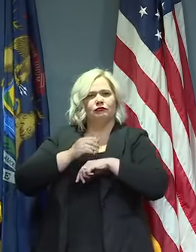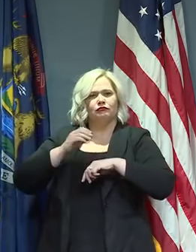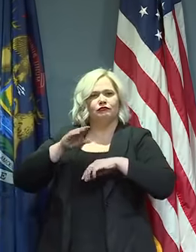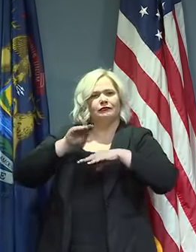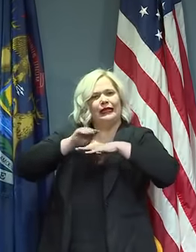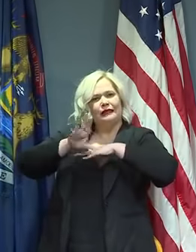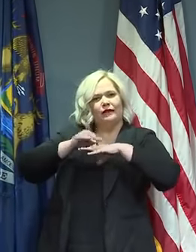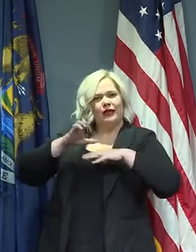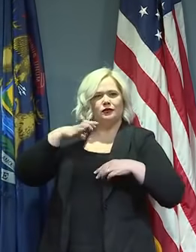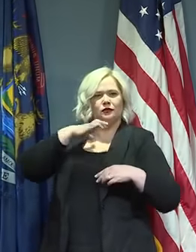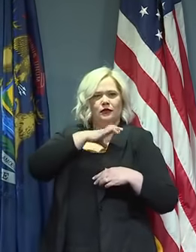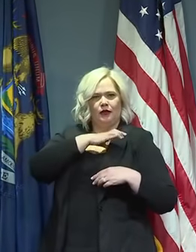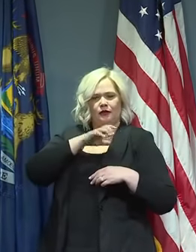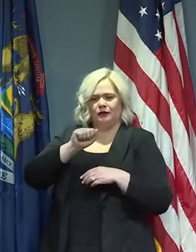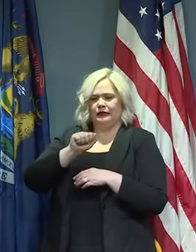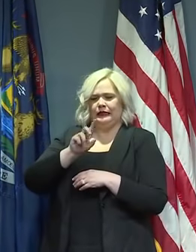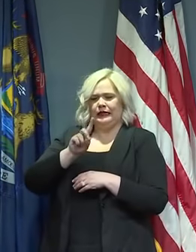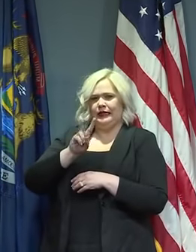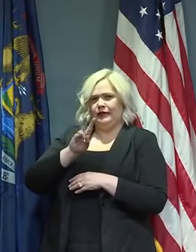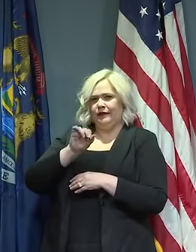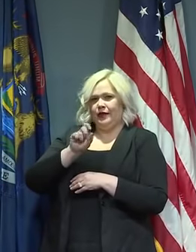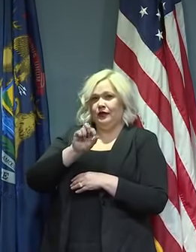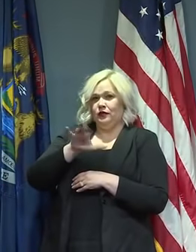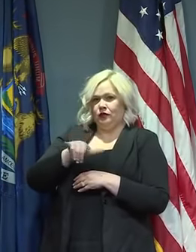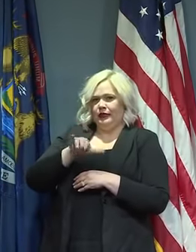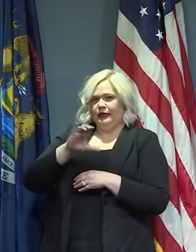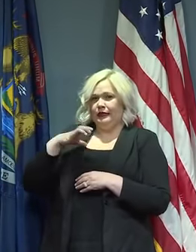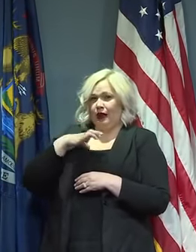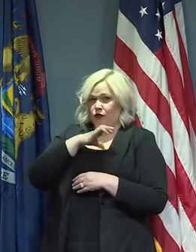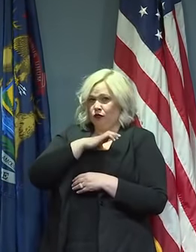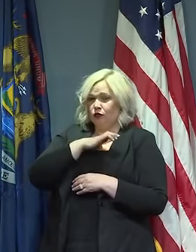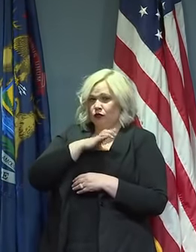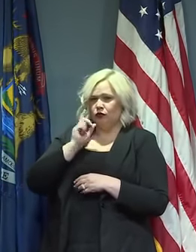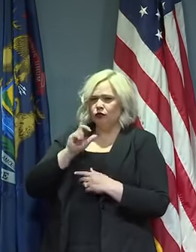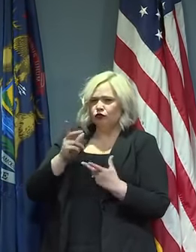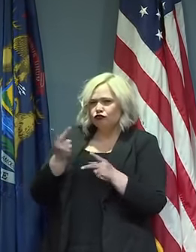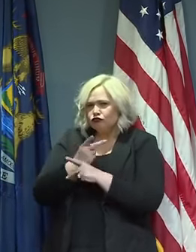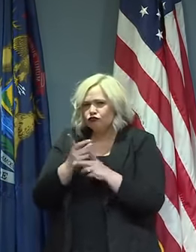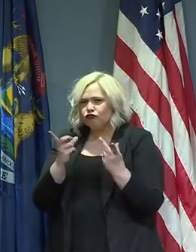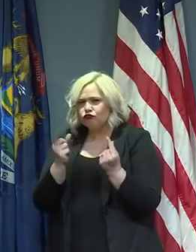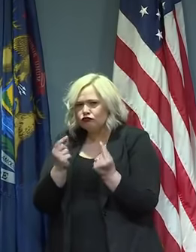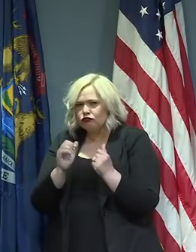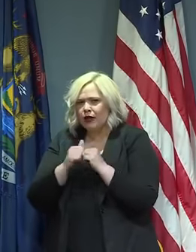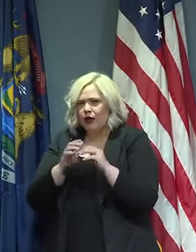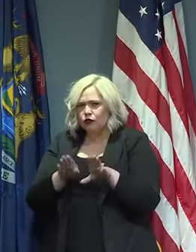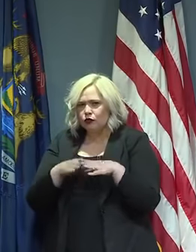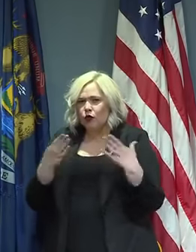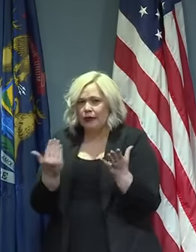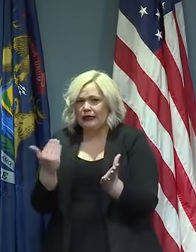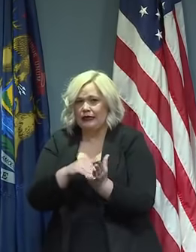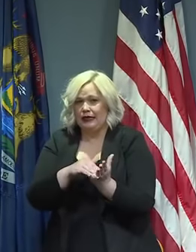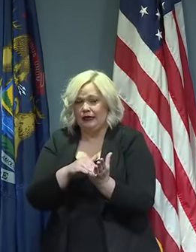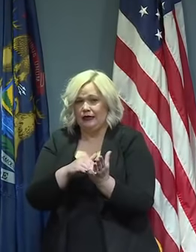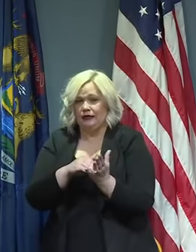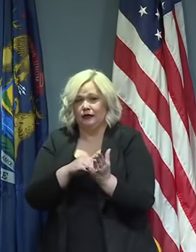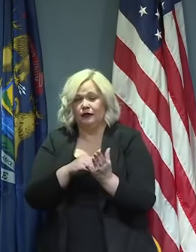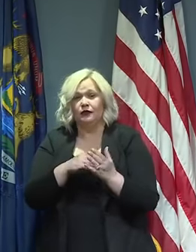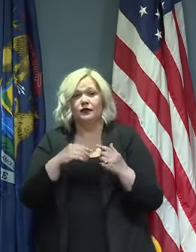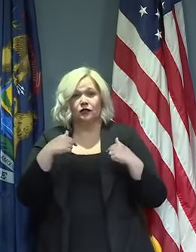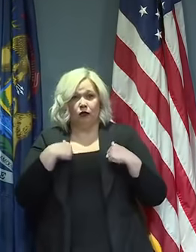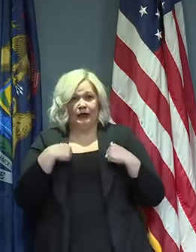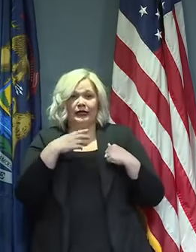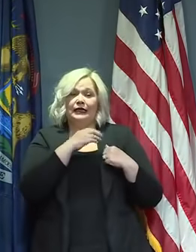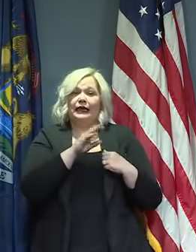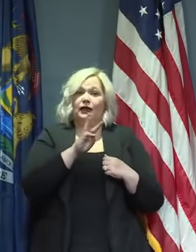council to tackle that second challenge. So the Michigan Economic Recovery Council that Wright and I will talk